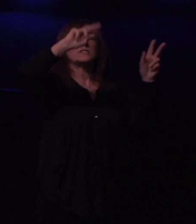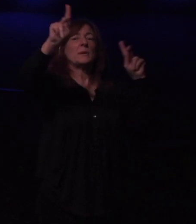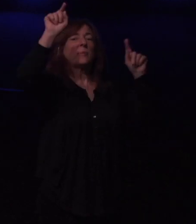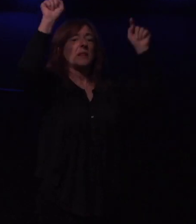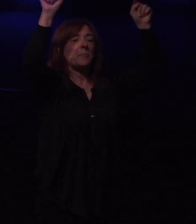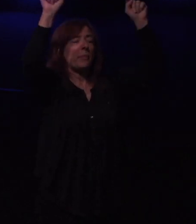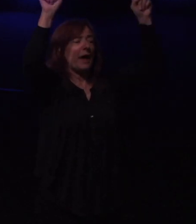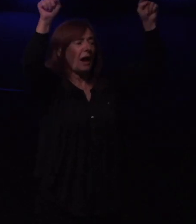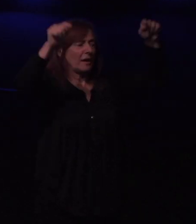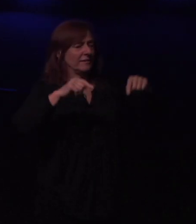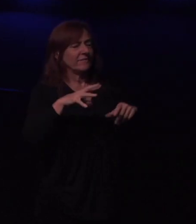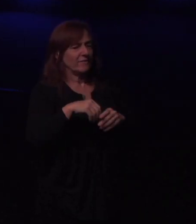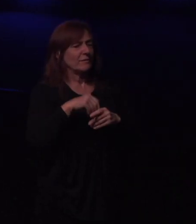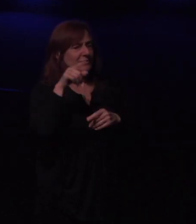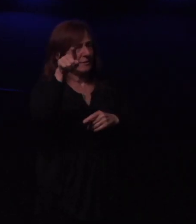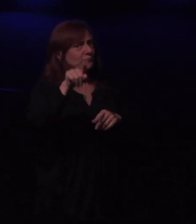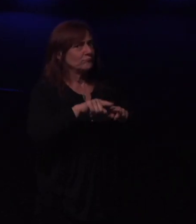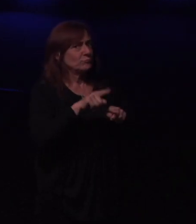booth.